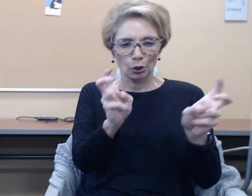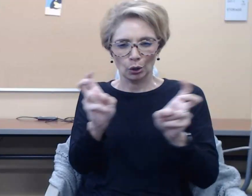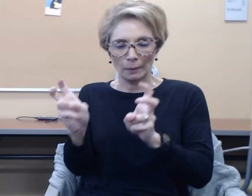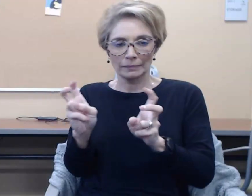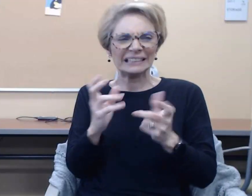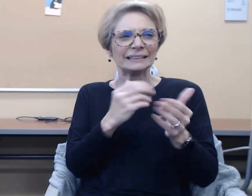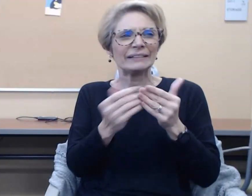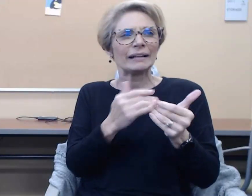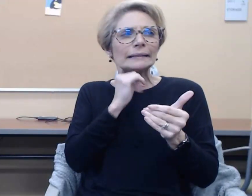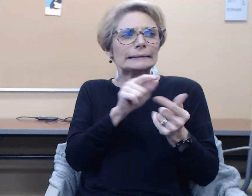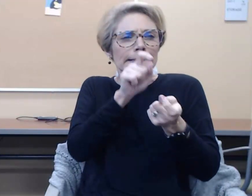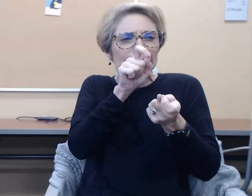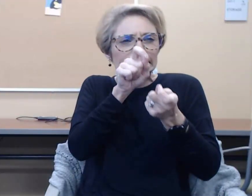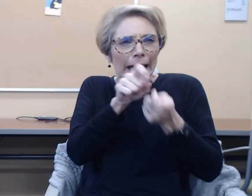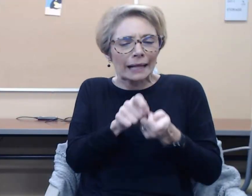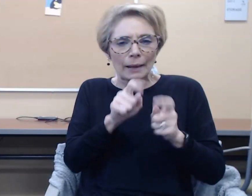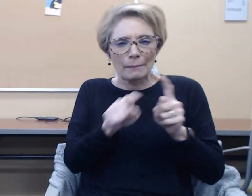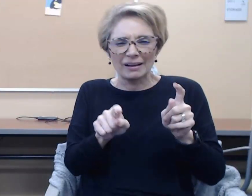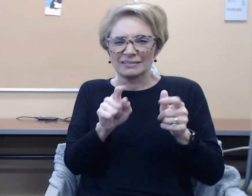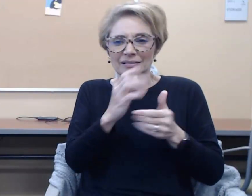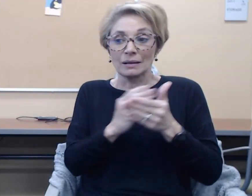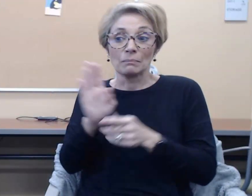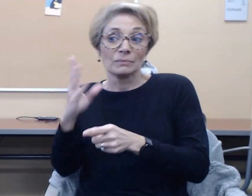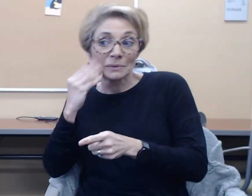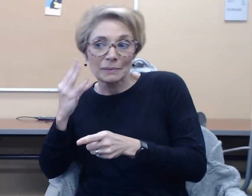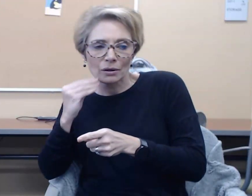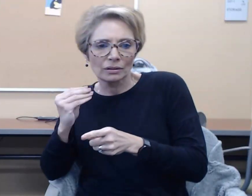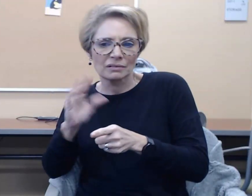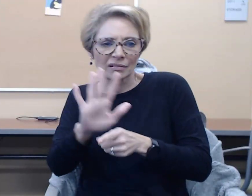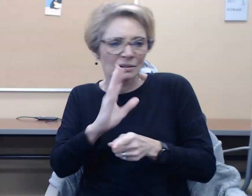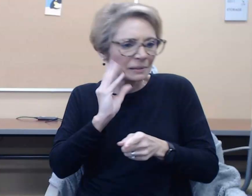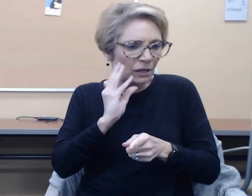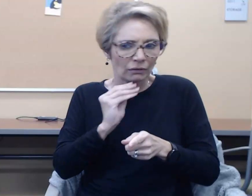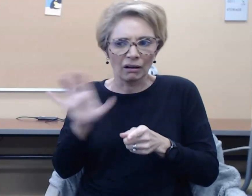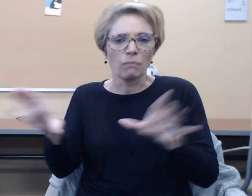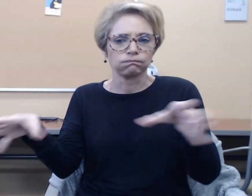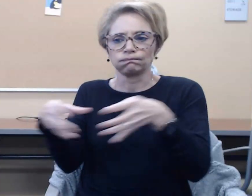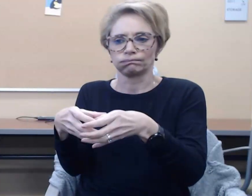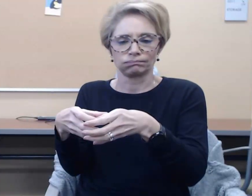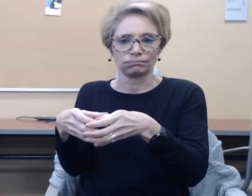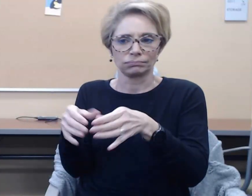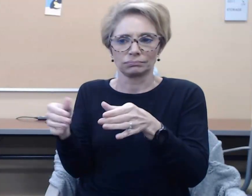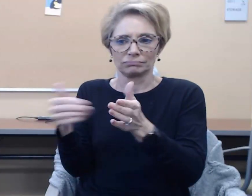exact terminology, can I group some of your experiences together and see a recurring pattern?